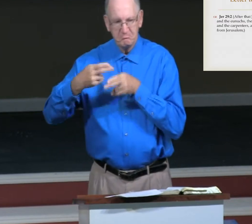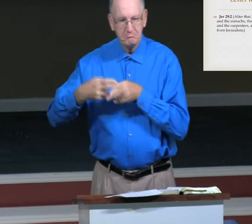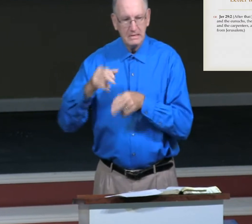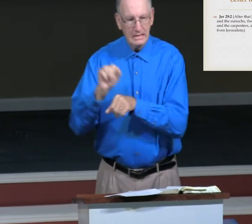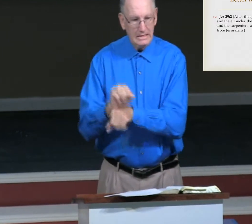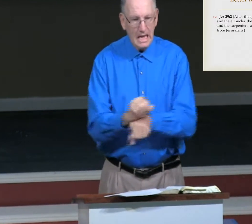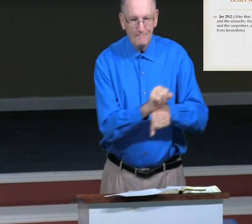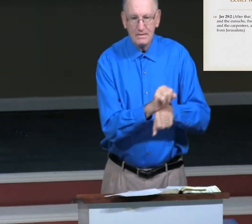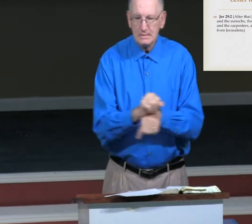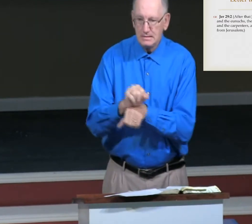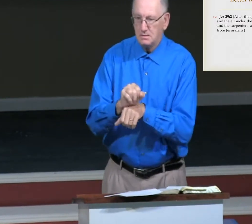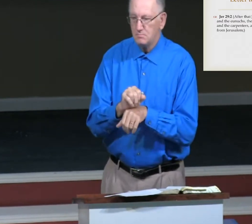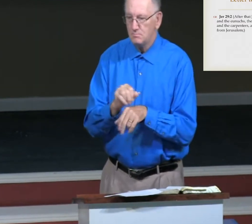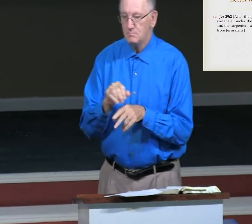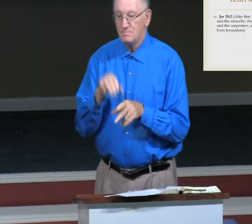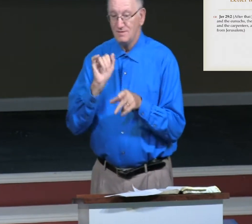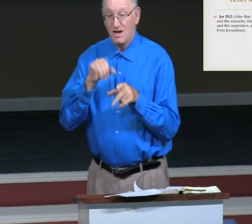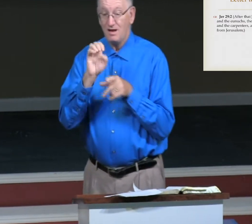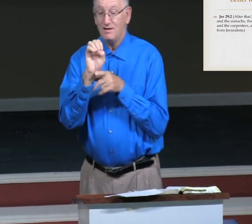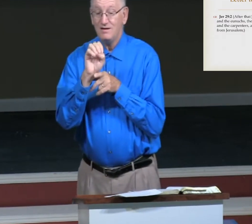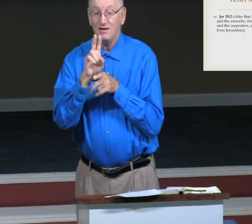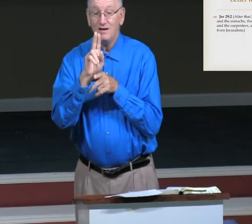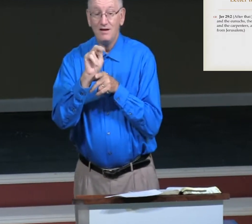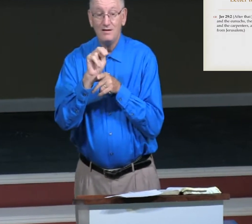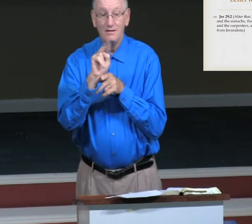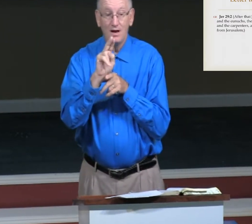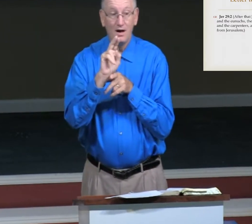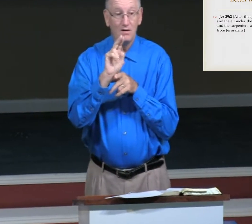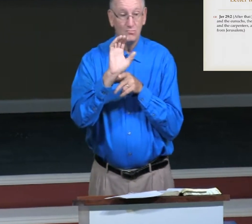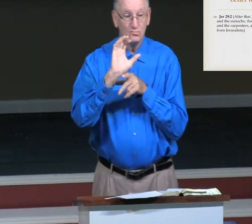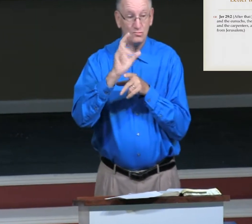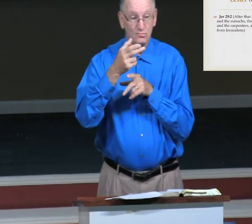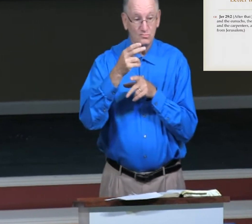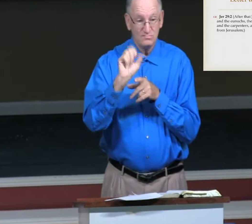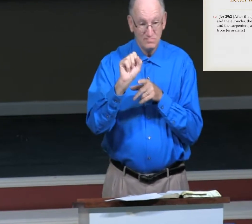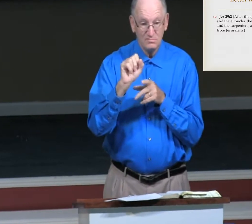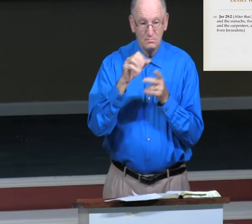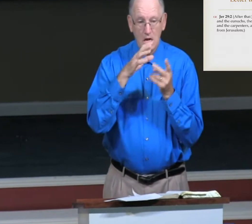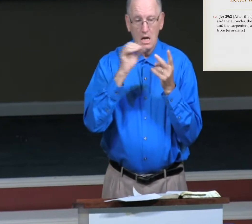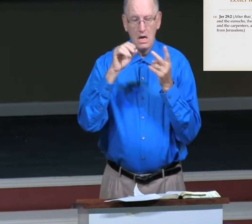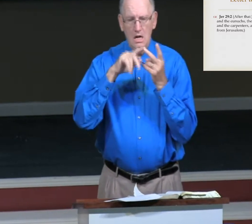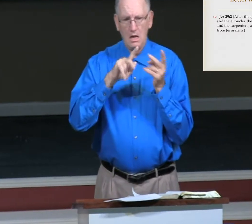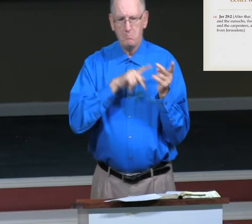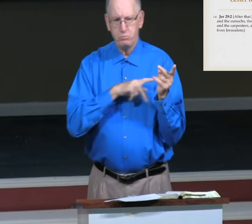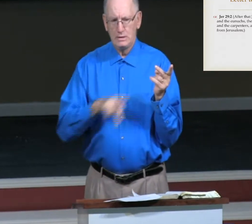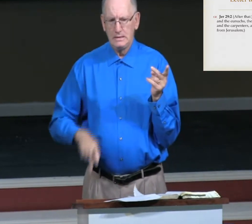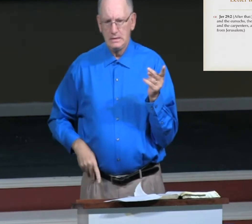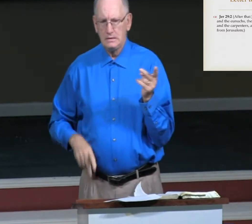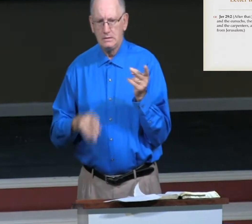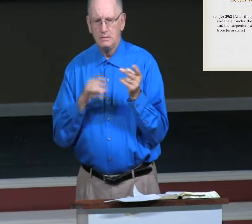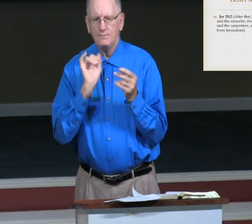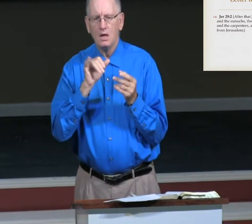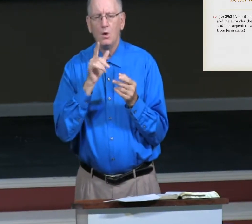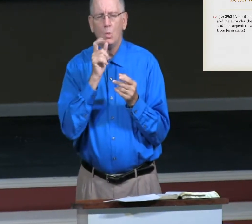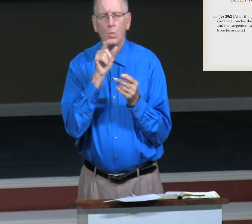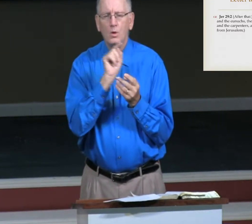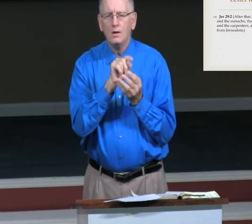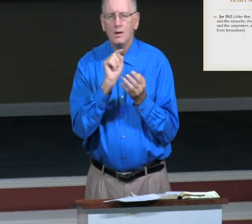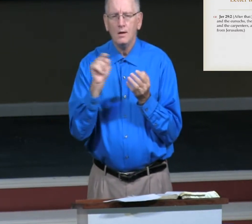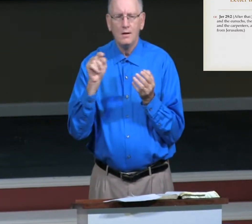And so they mentioned all the other captives. This is the eunuchs and the princes of